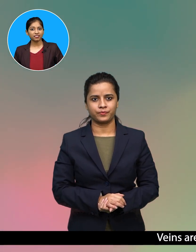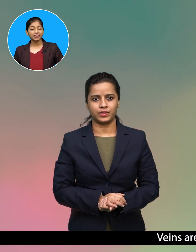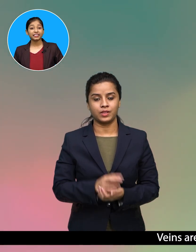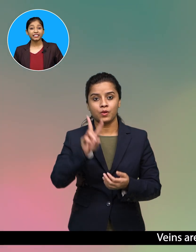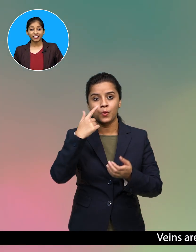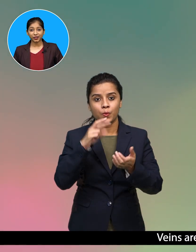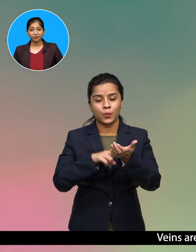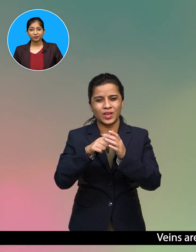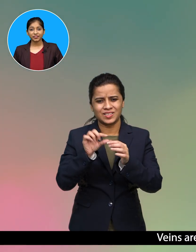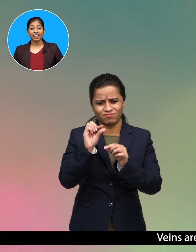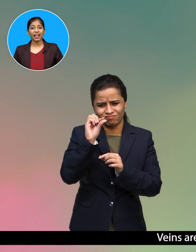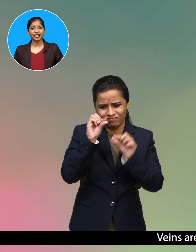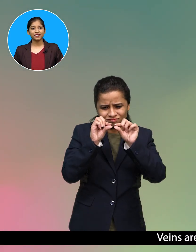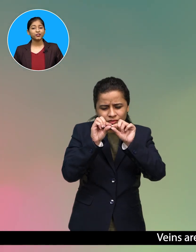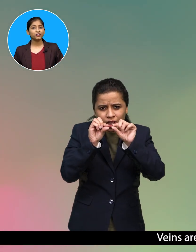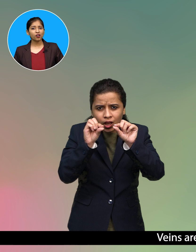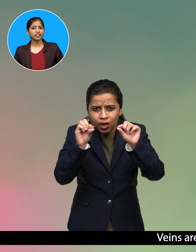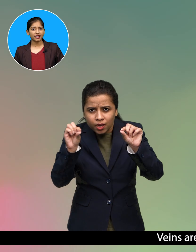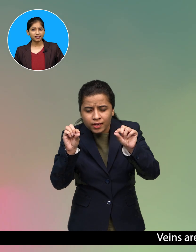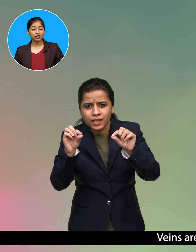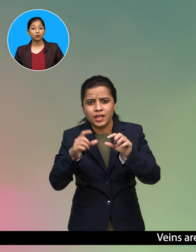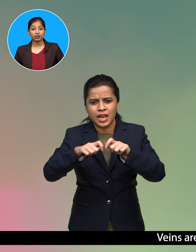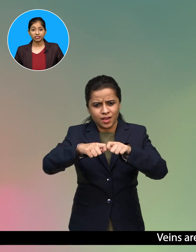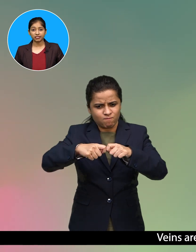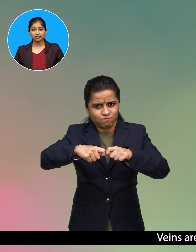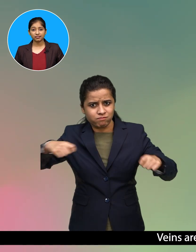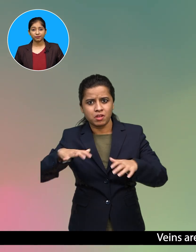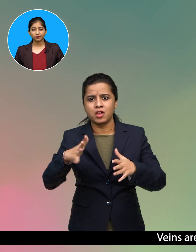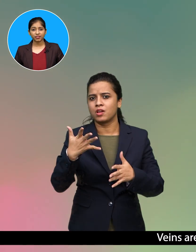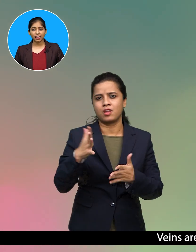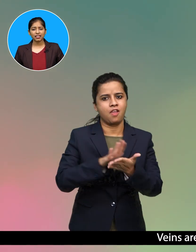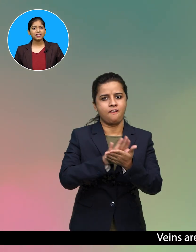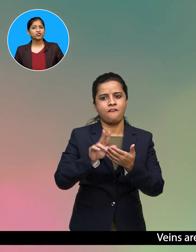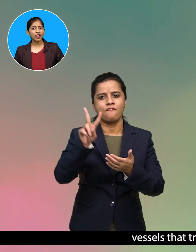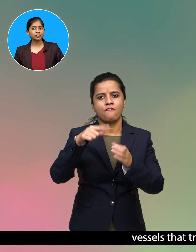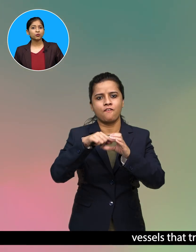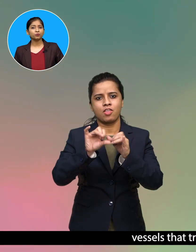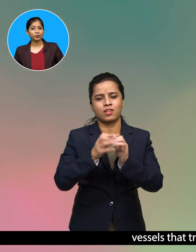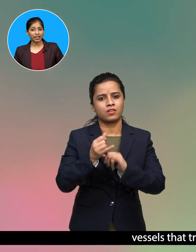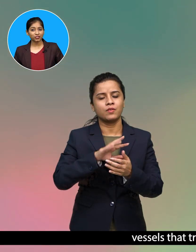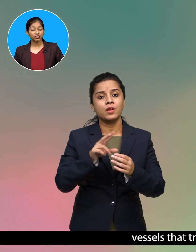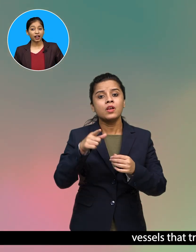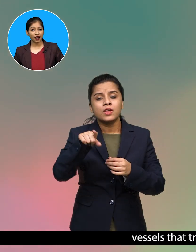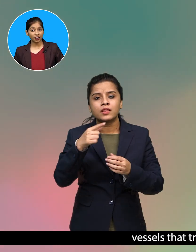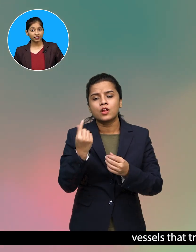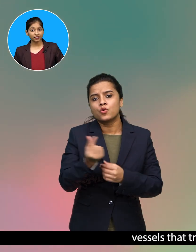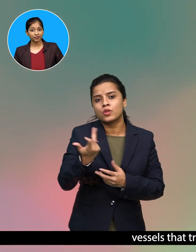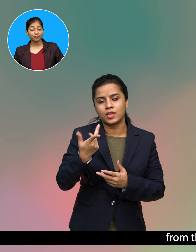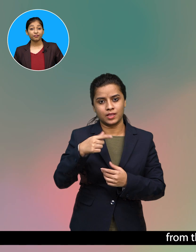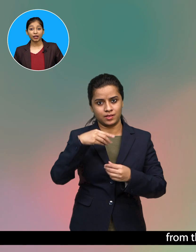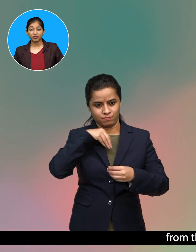Veins are thin and non-elastic vessels that transport blood to the